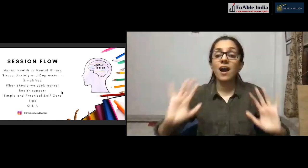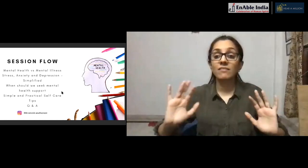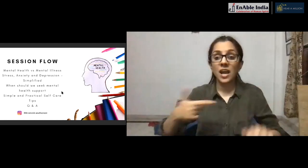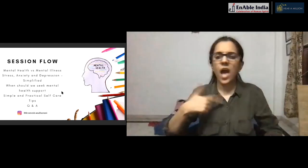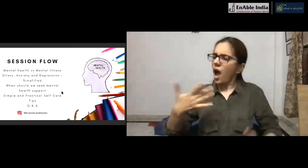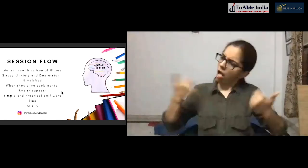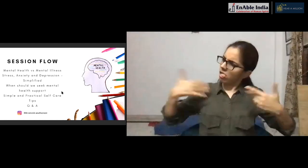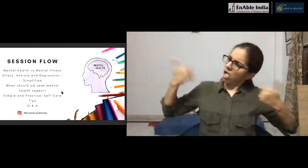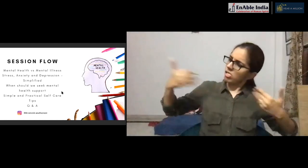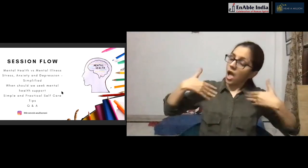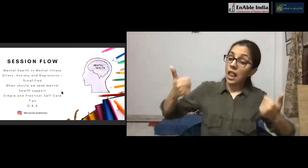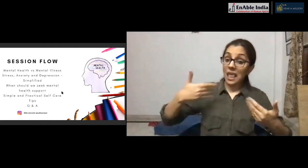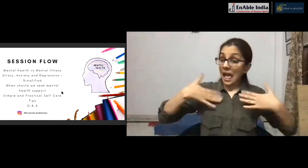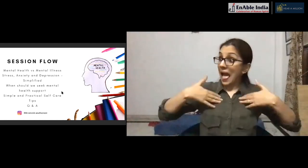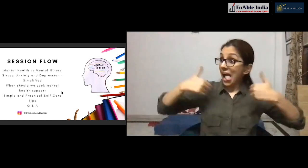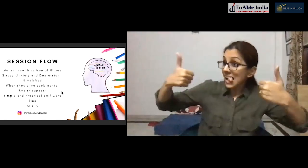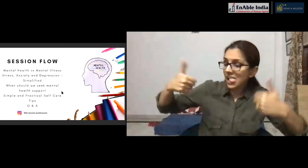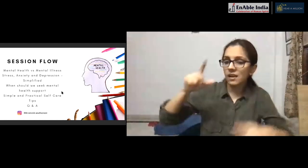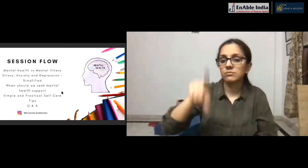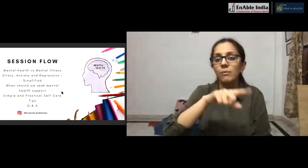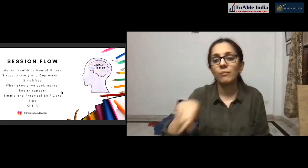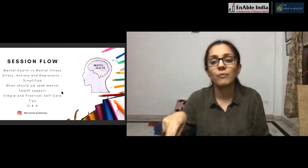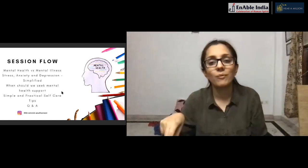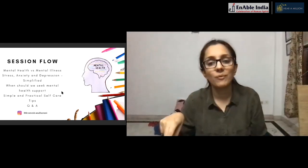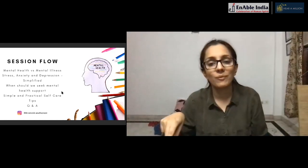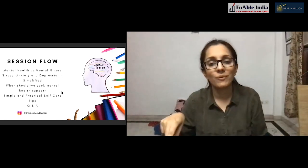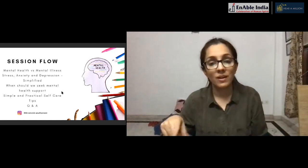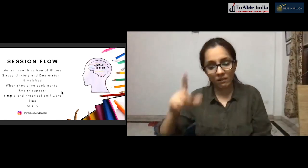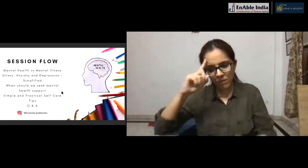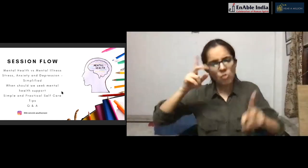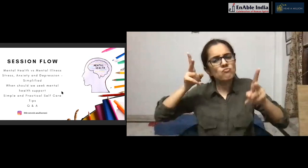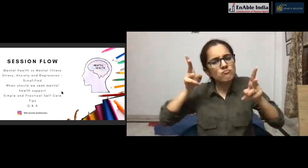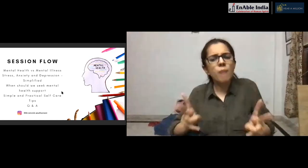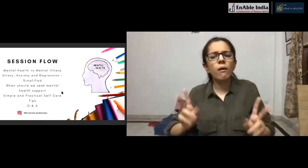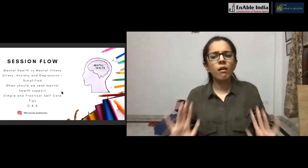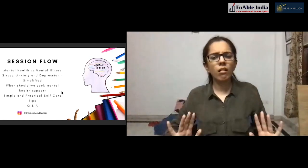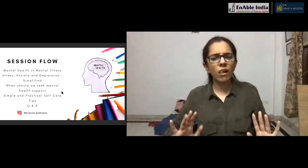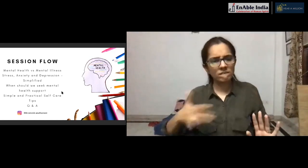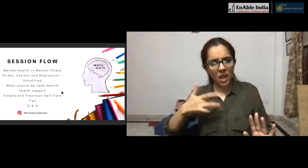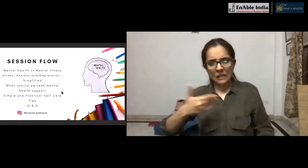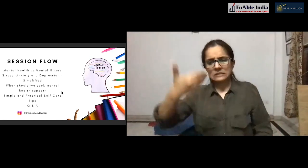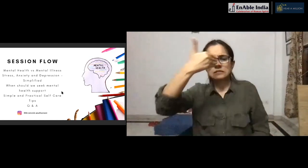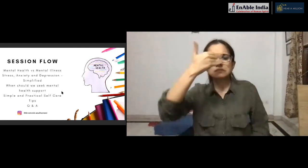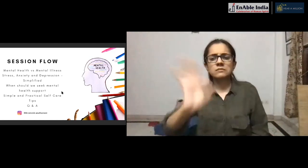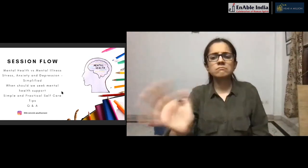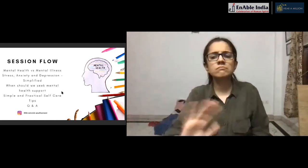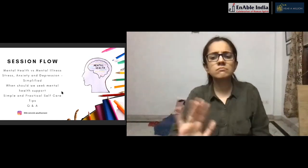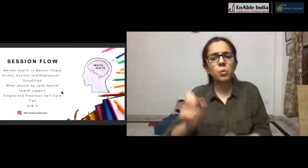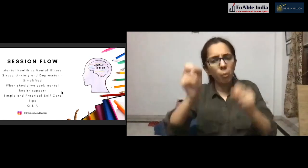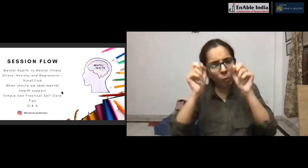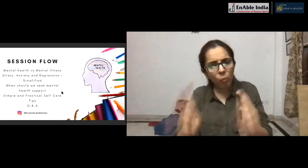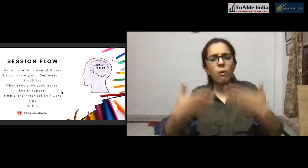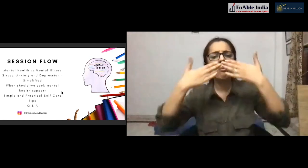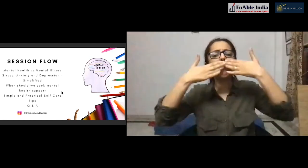wrong as well. The whole point of conducting these sessions is to normalize mental health. It should be as okay